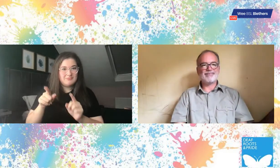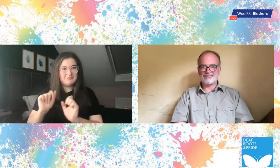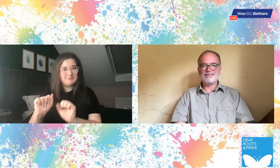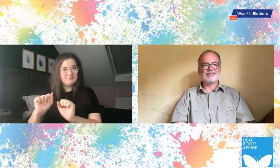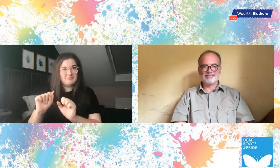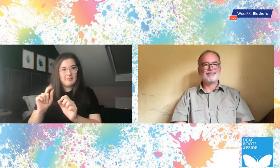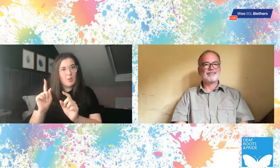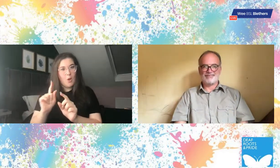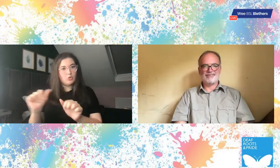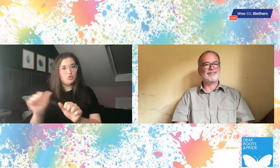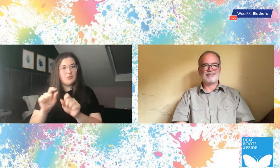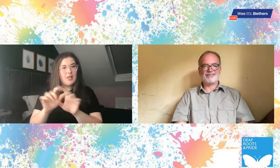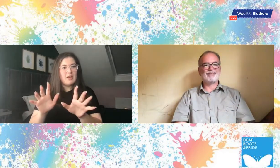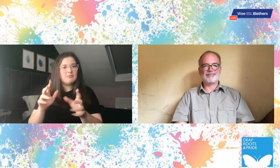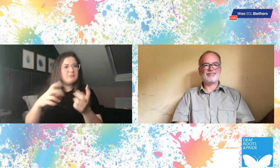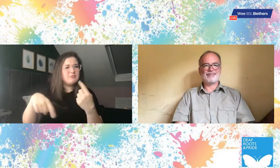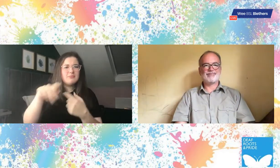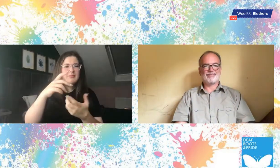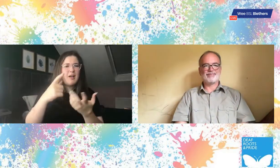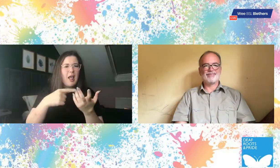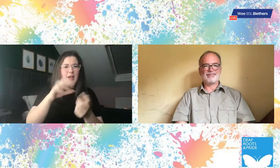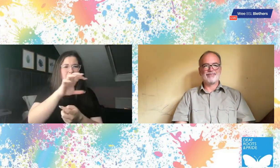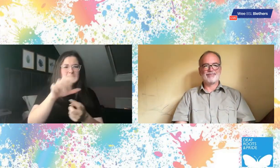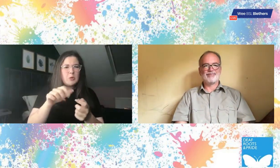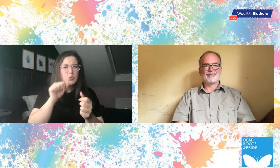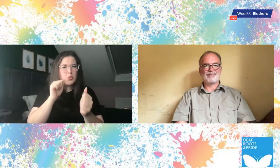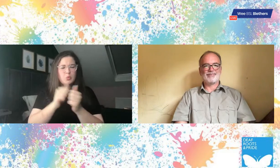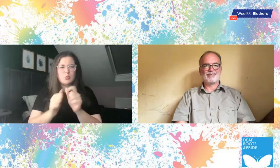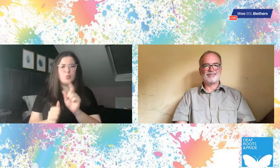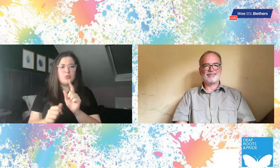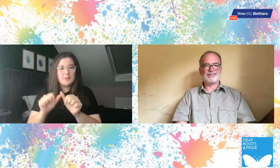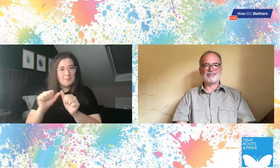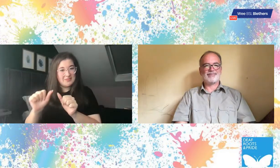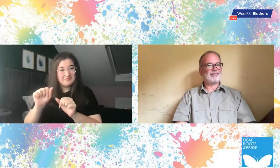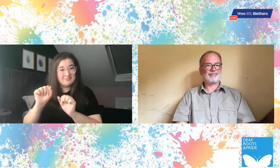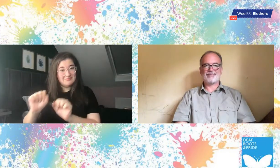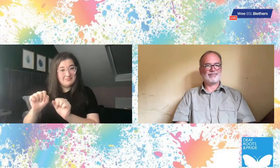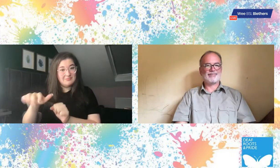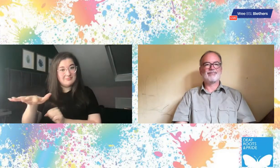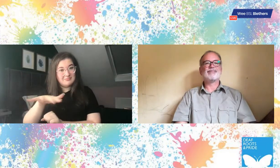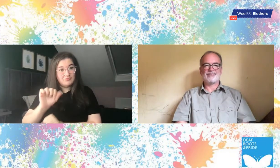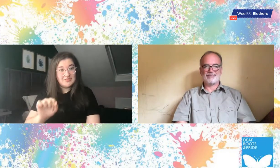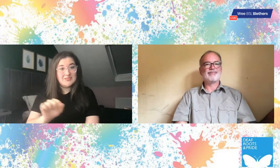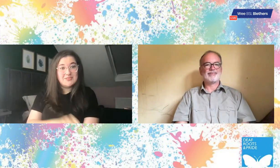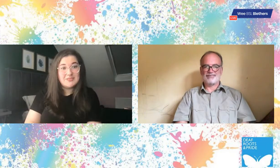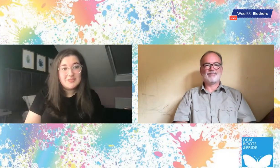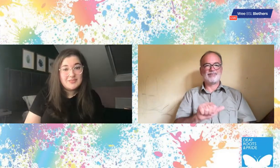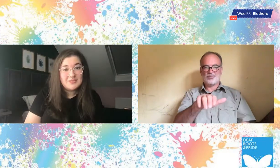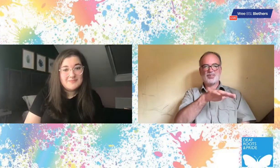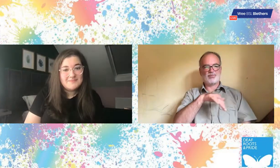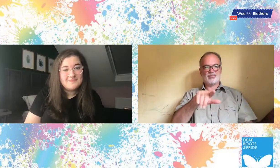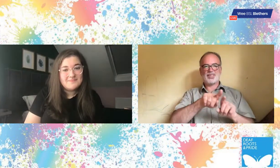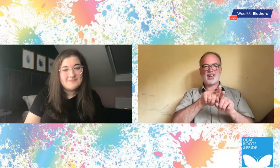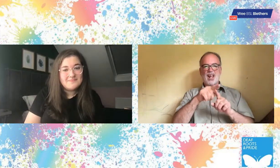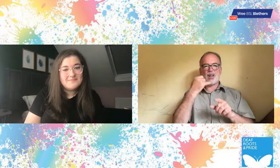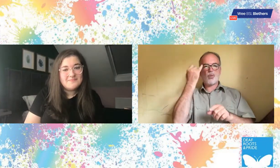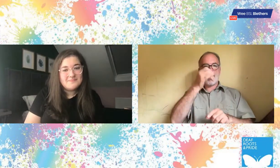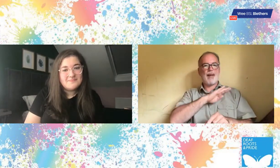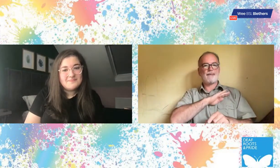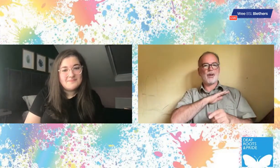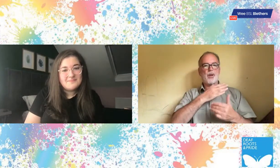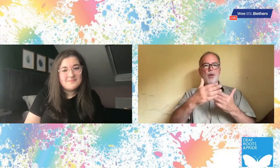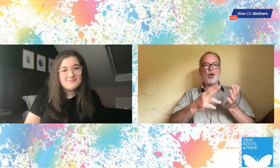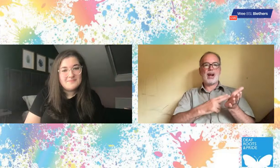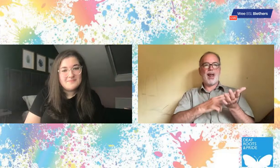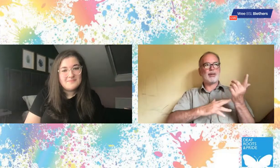programs. And I suppose it's the natural habitat for animals, that's not they're not suited to this sort of